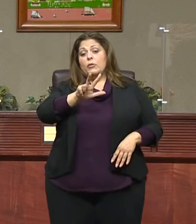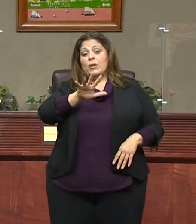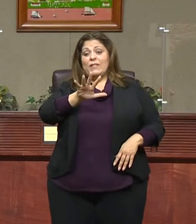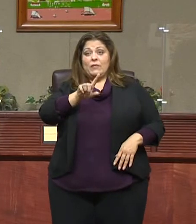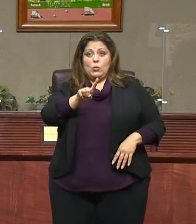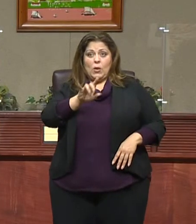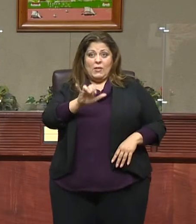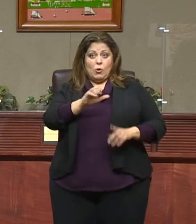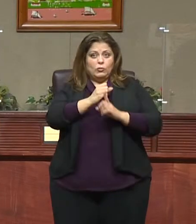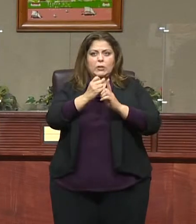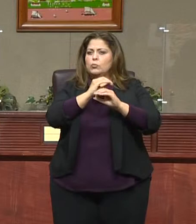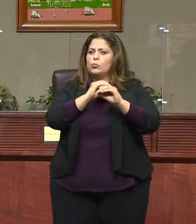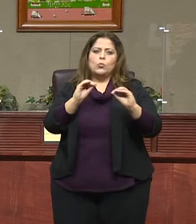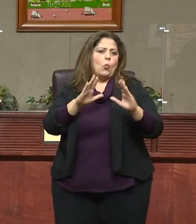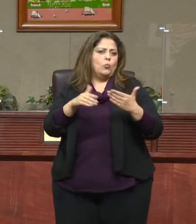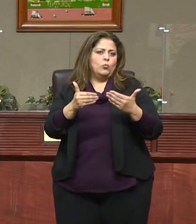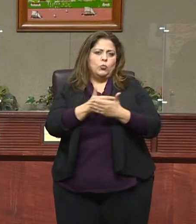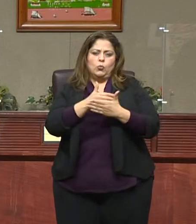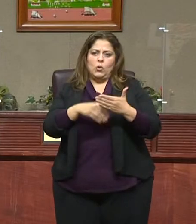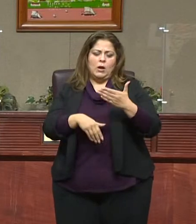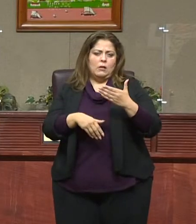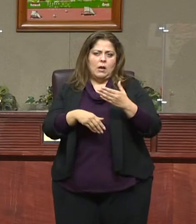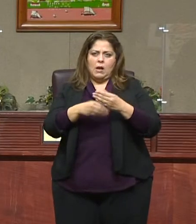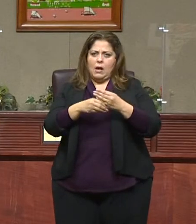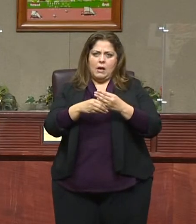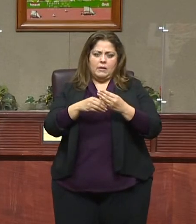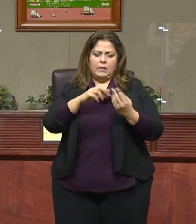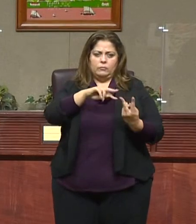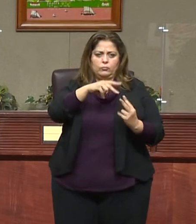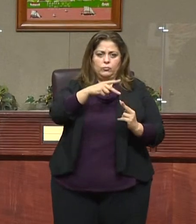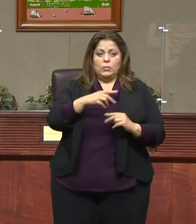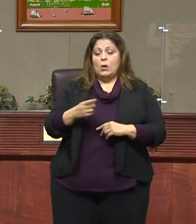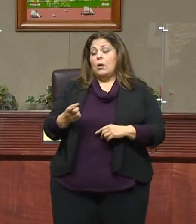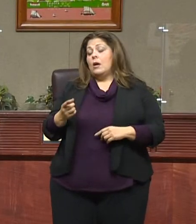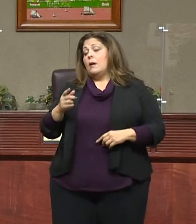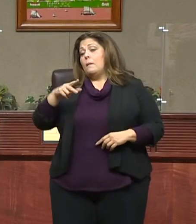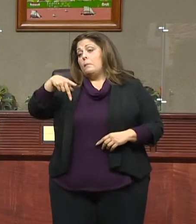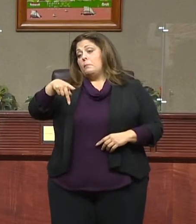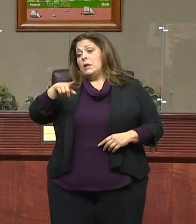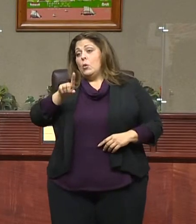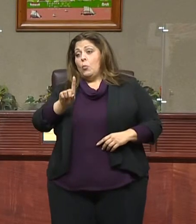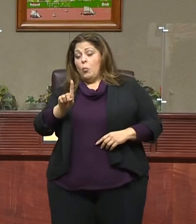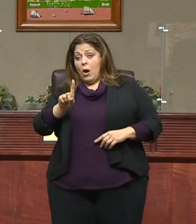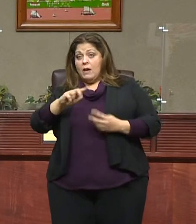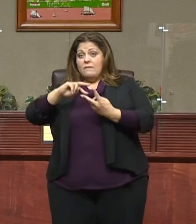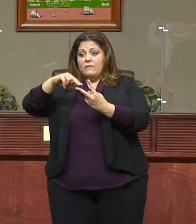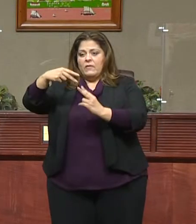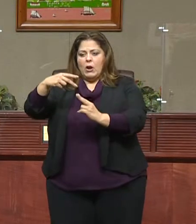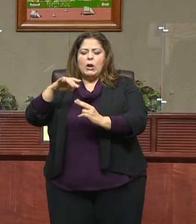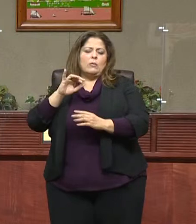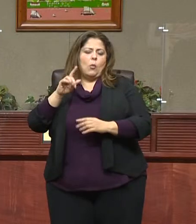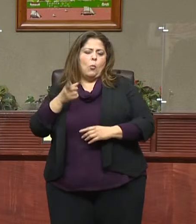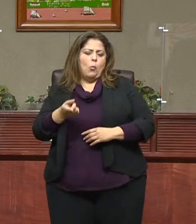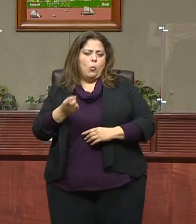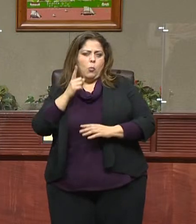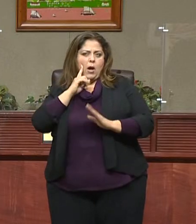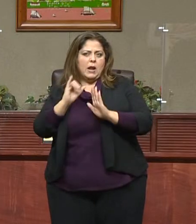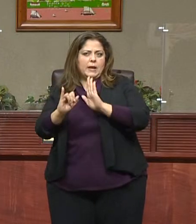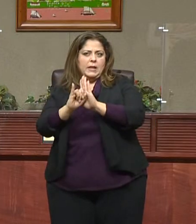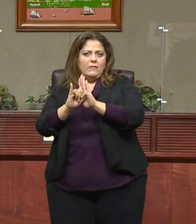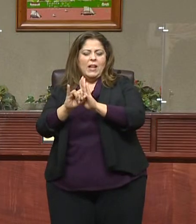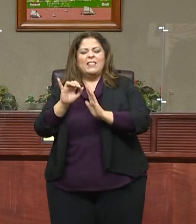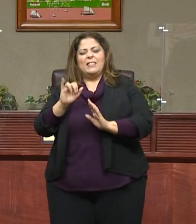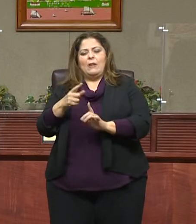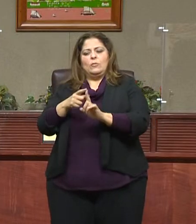B1351 cases, and 1 P1 variant case that was first identified in travelers from